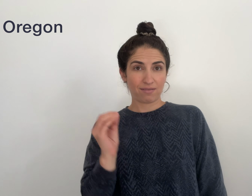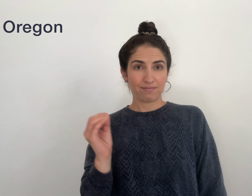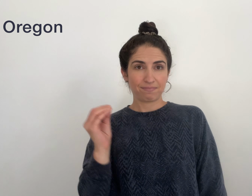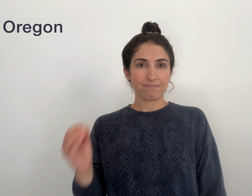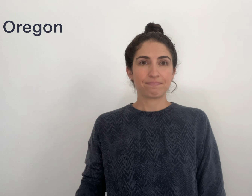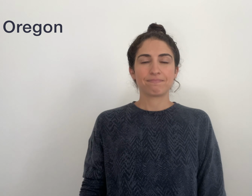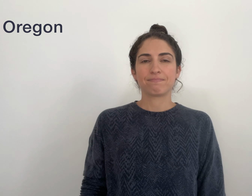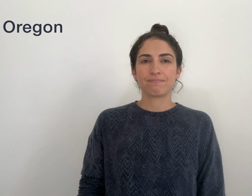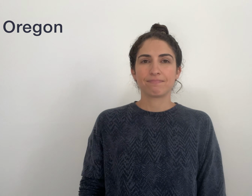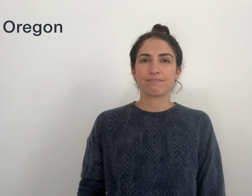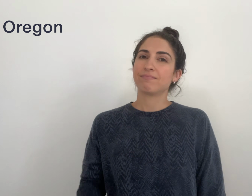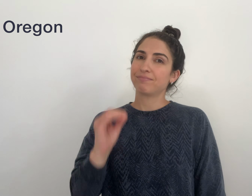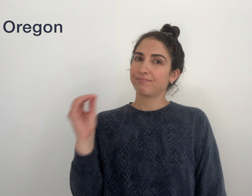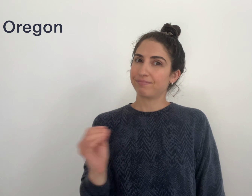Oregon,